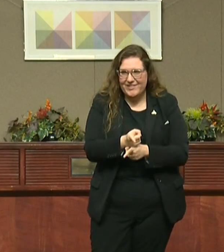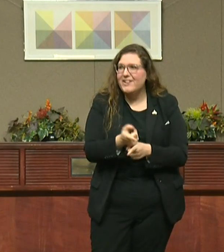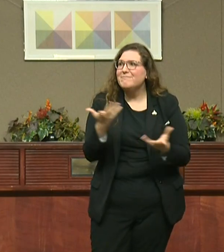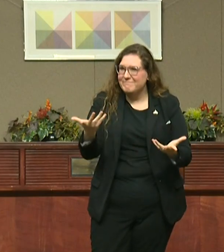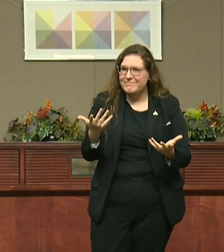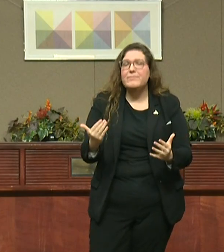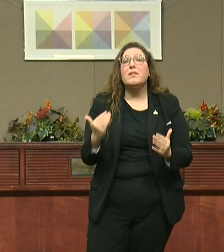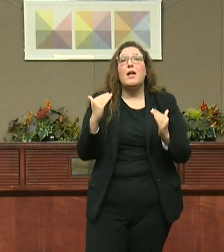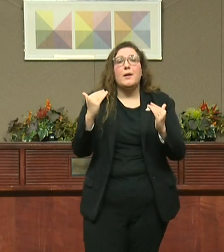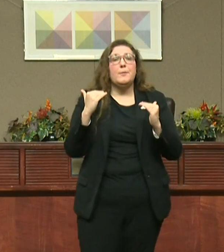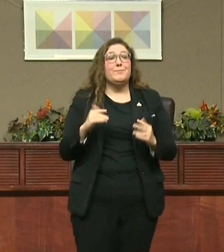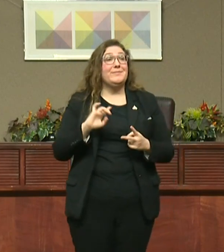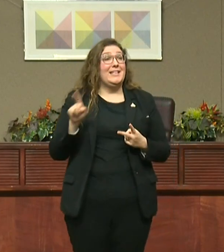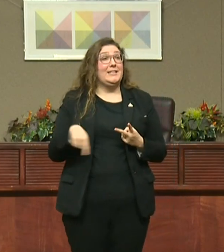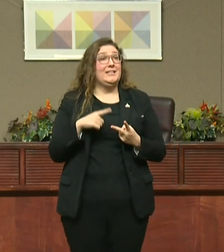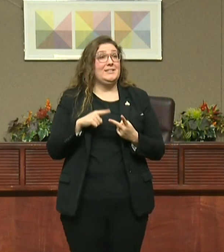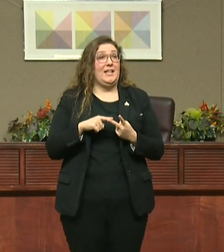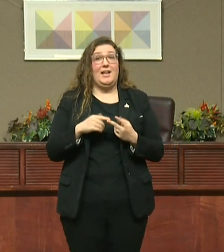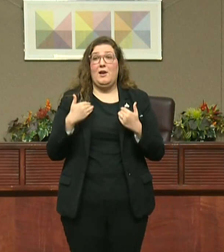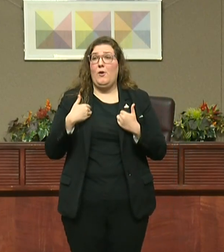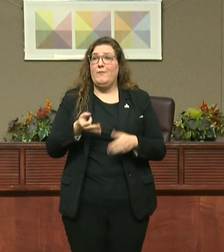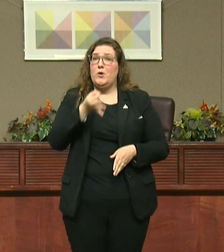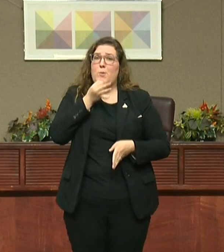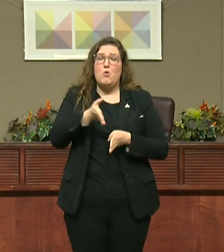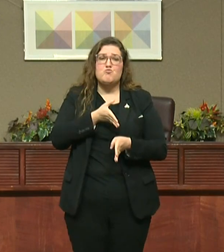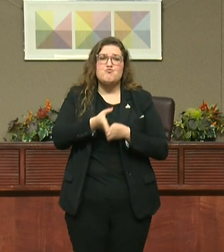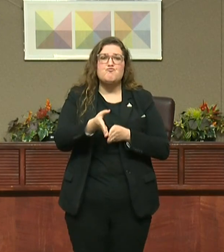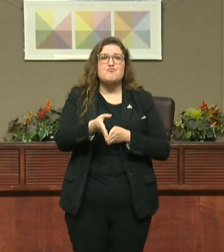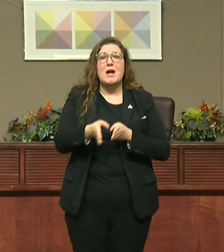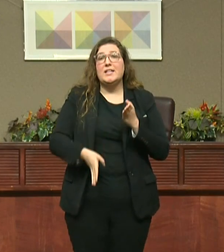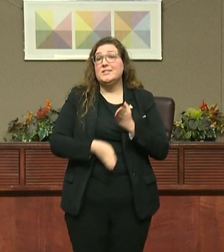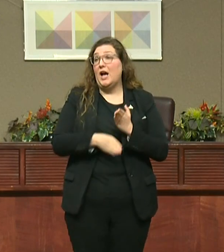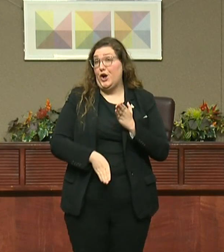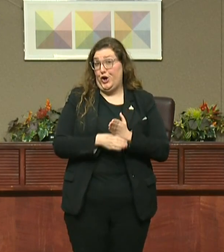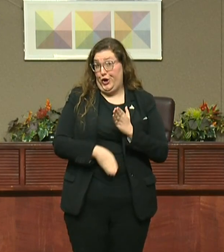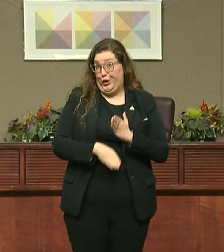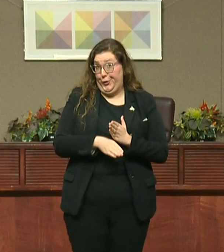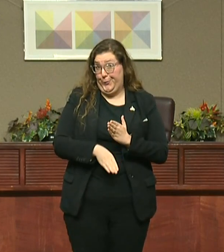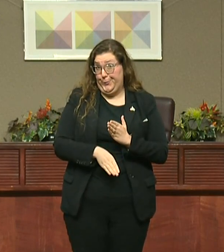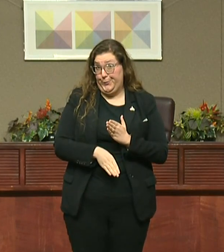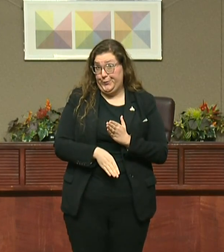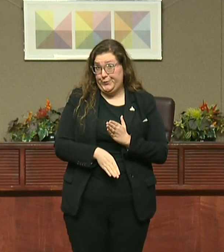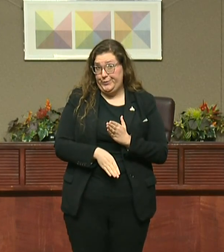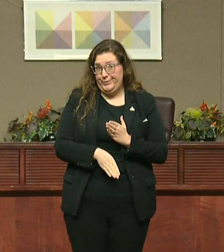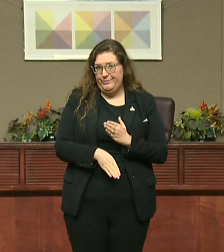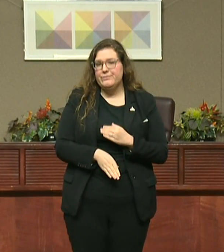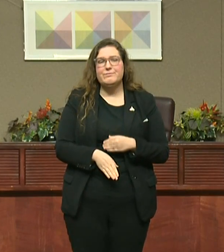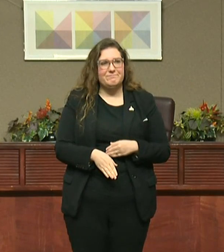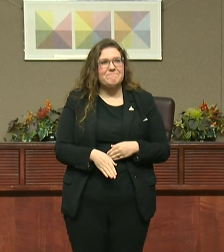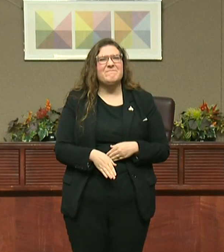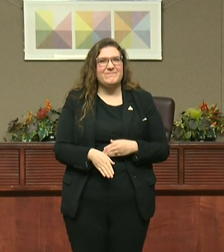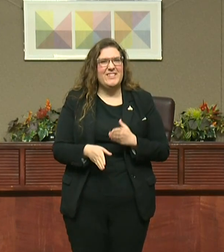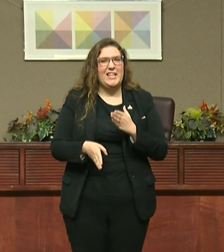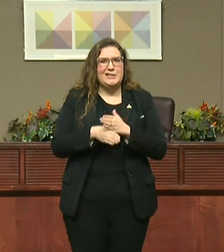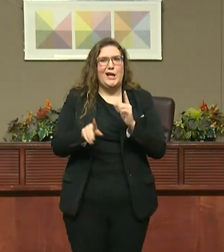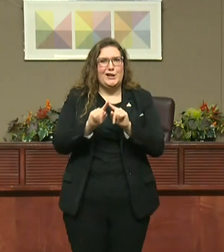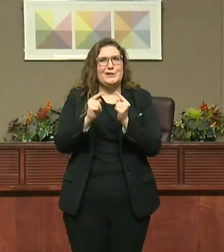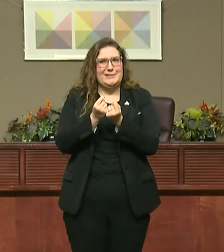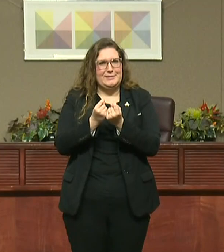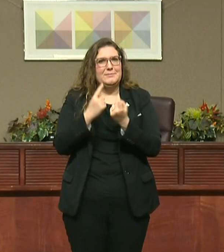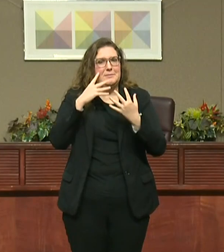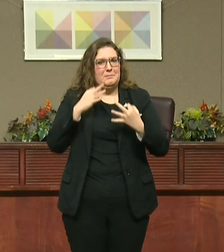Secondly, the Major League Soccer, you've heard that they too intend to be here.